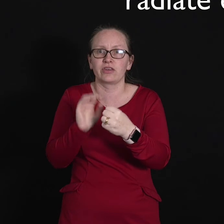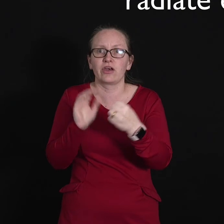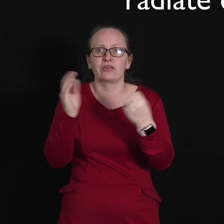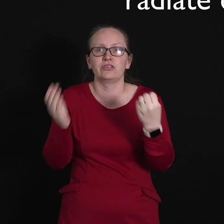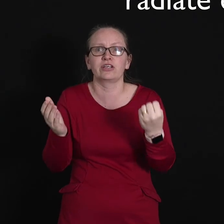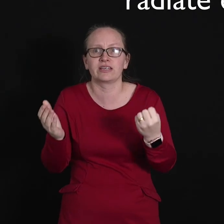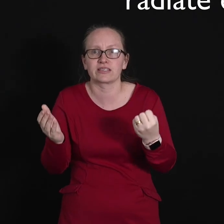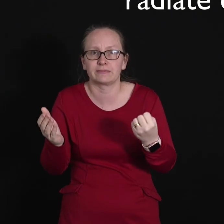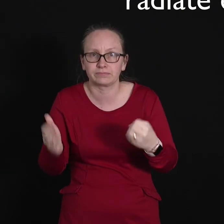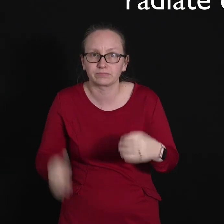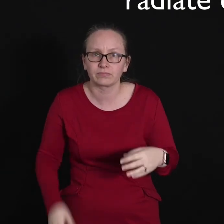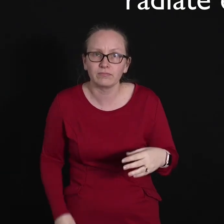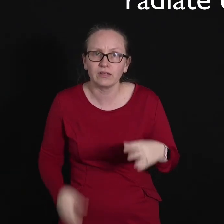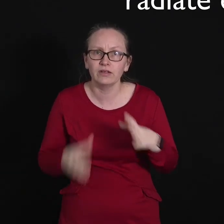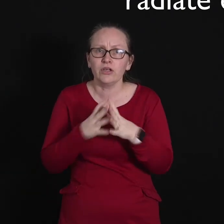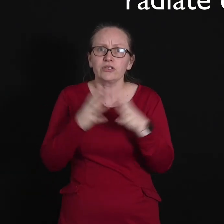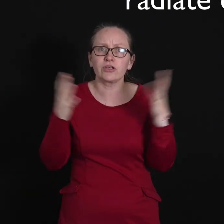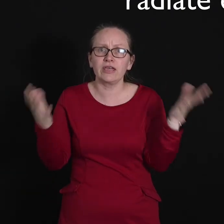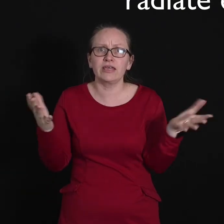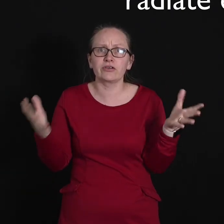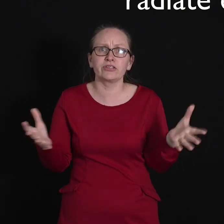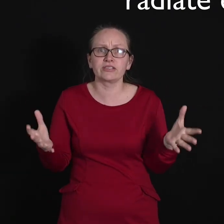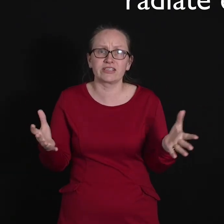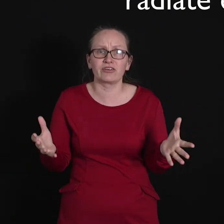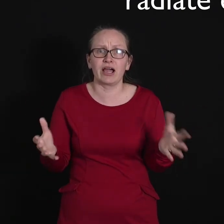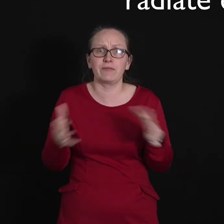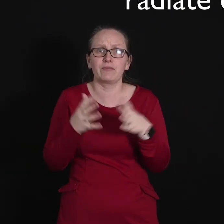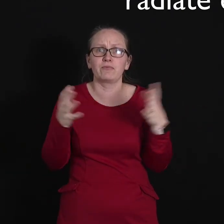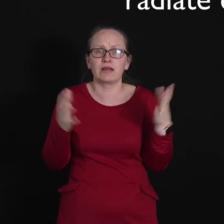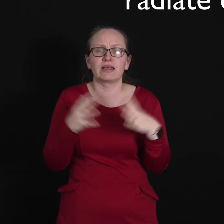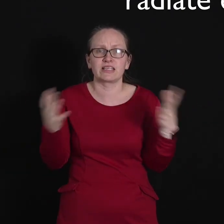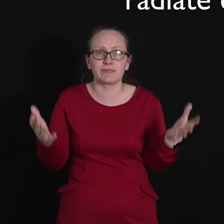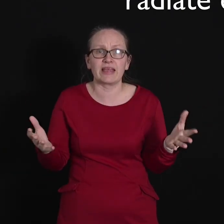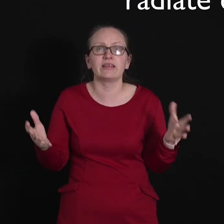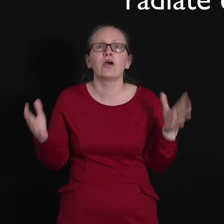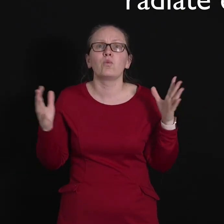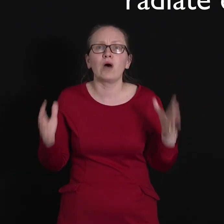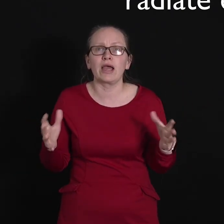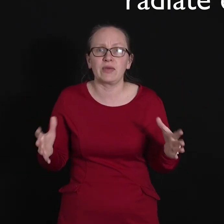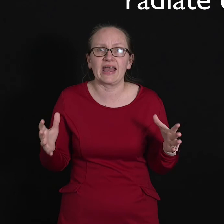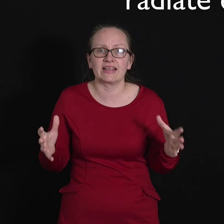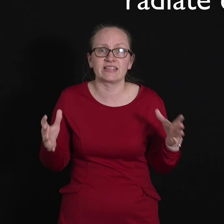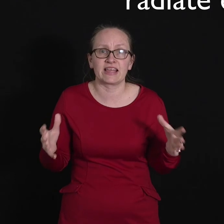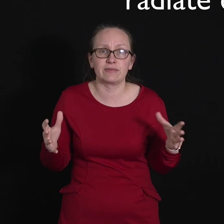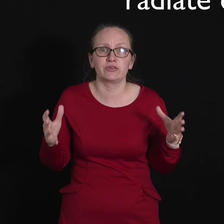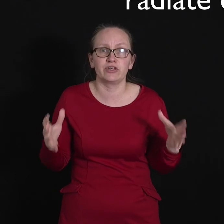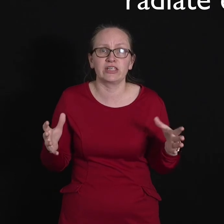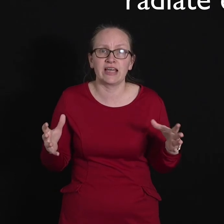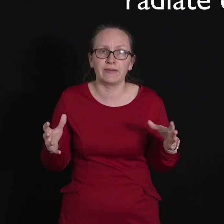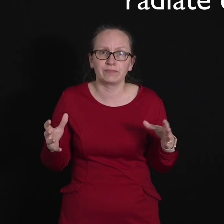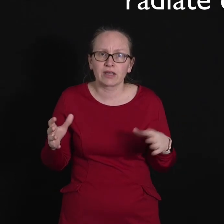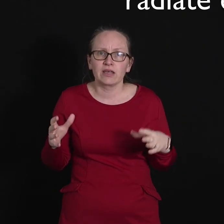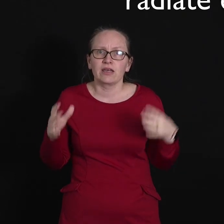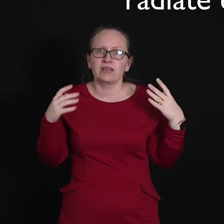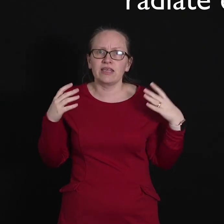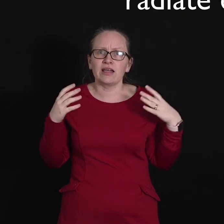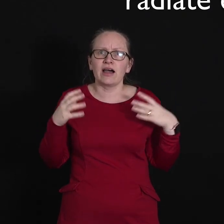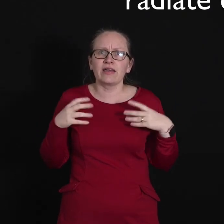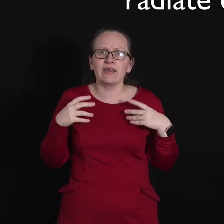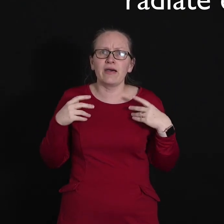the nucleus. So he couldn't explain why we had stable nuclei. The other